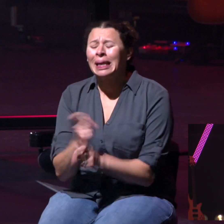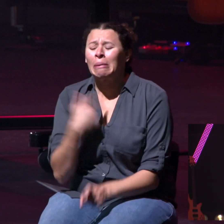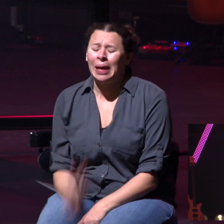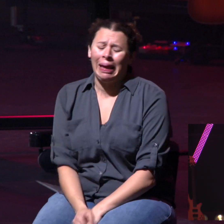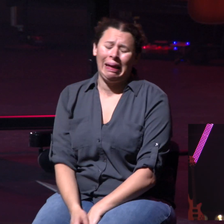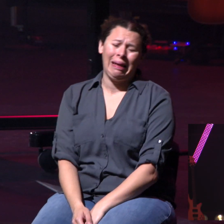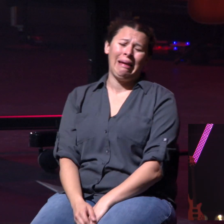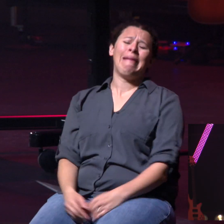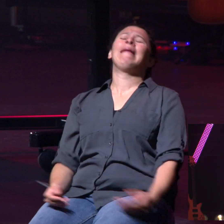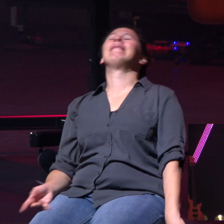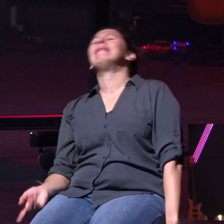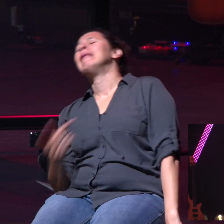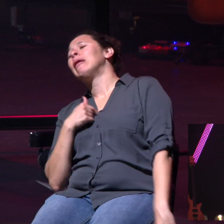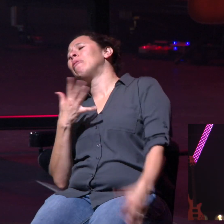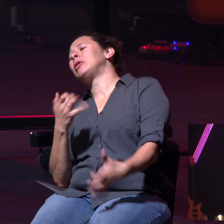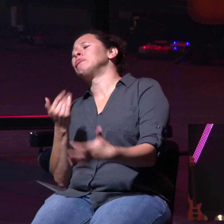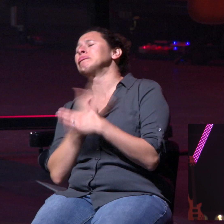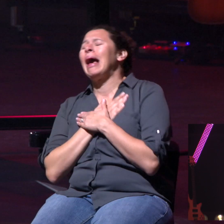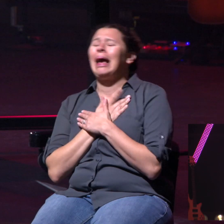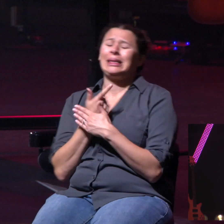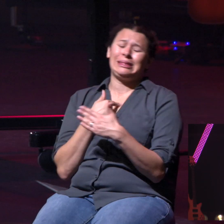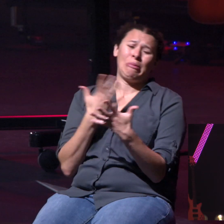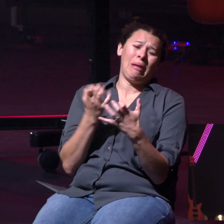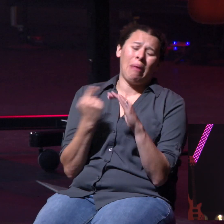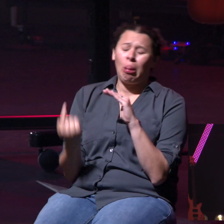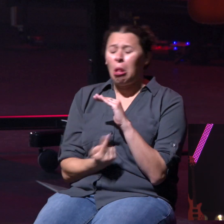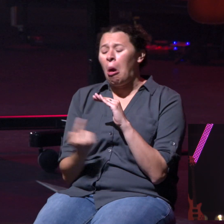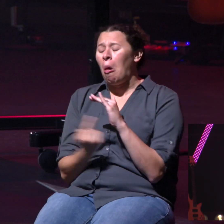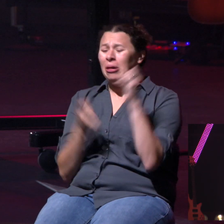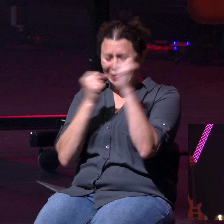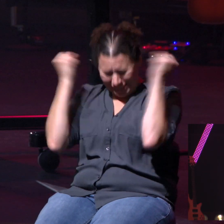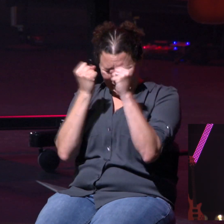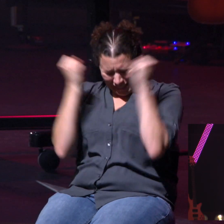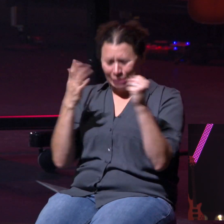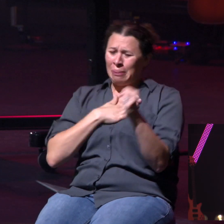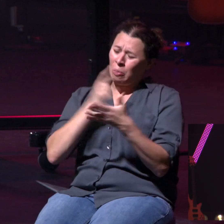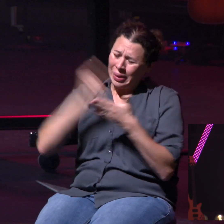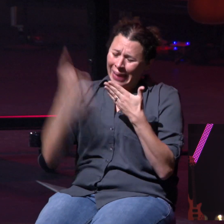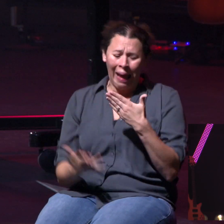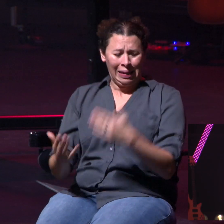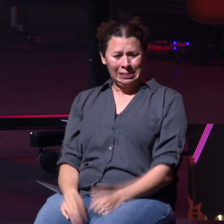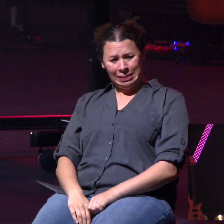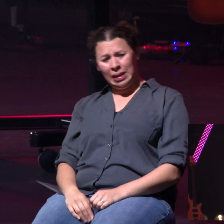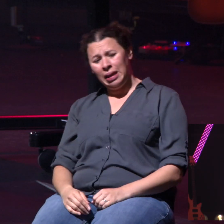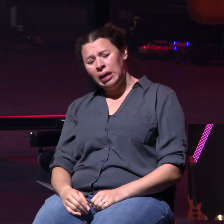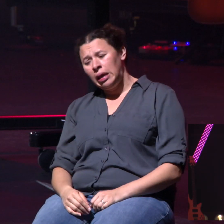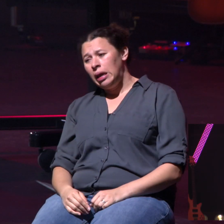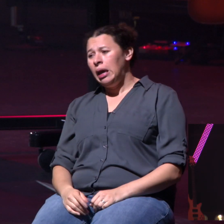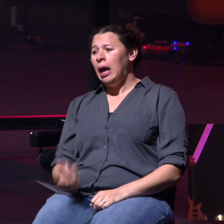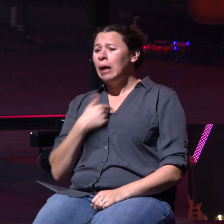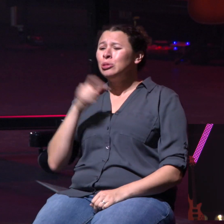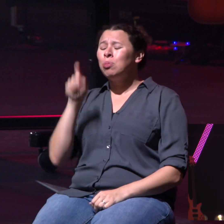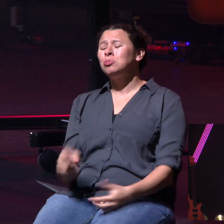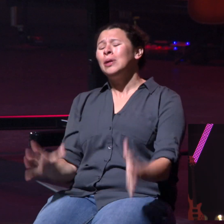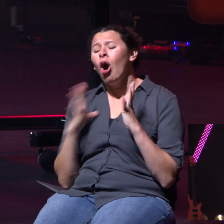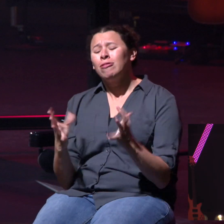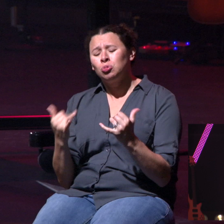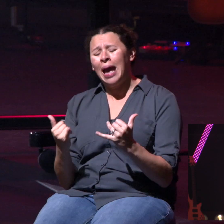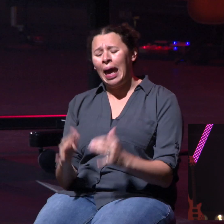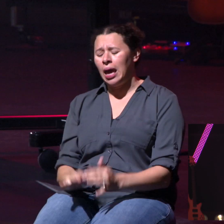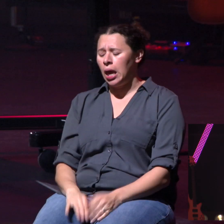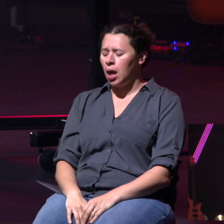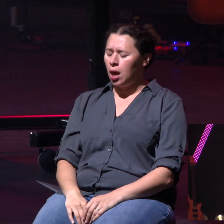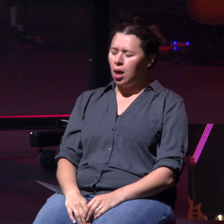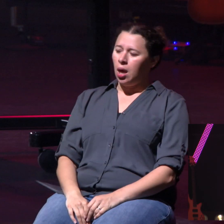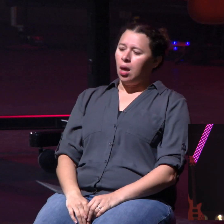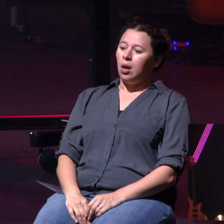Seriously? We're trying to get away and they're here. This is my weekend. I'm supposed to be off in this moment. We would be